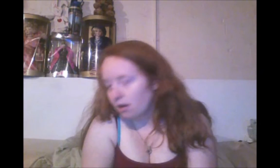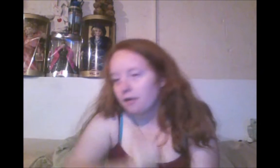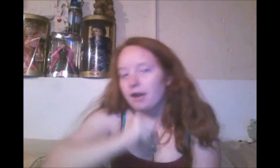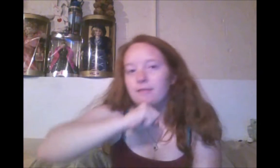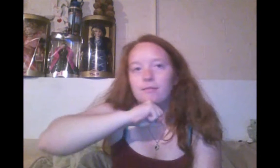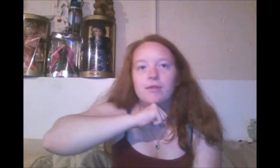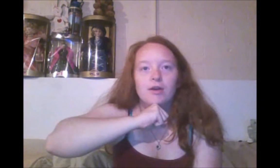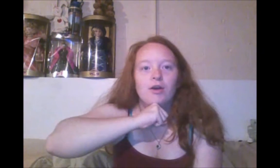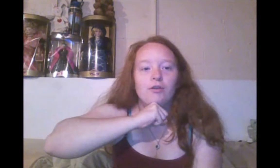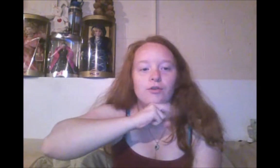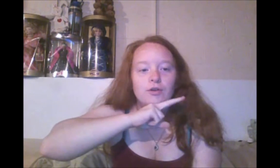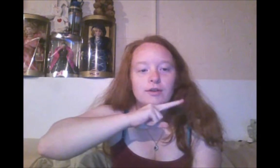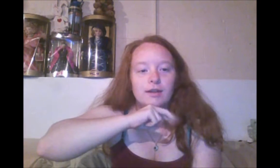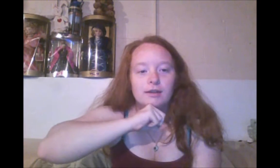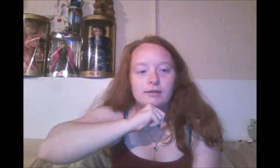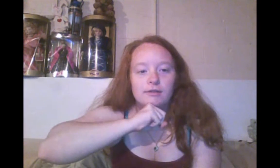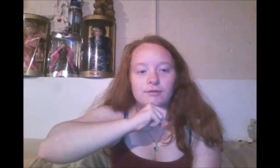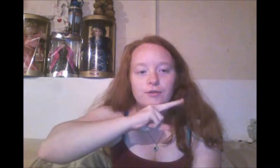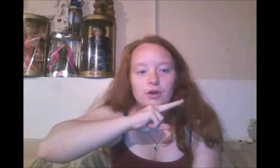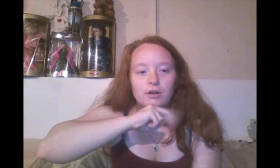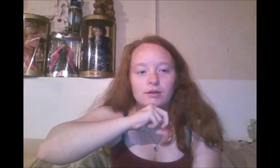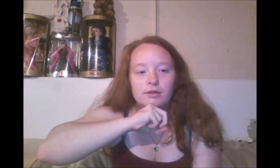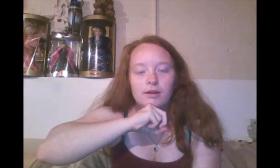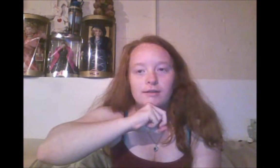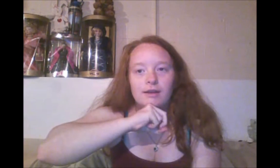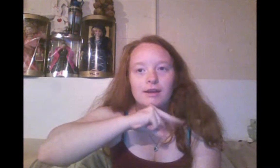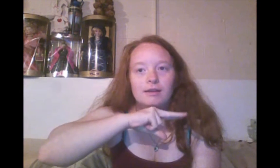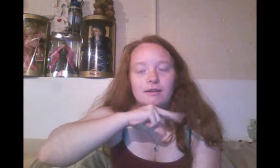Okay. So, it's like this. Frog. It's like, it's